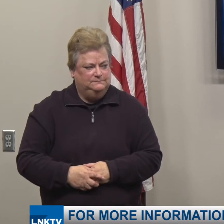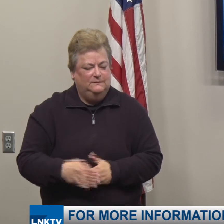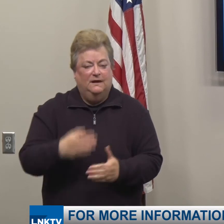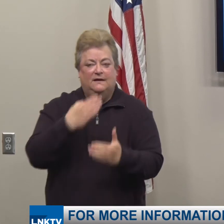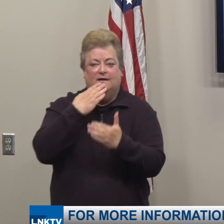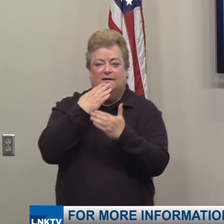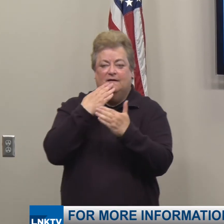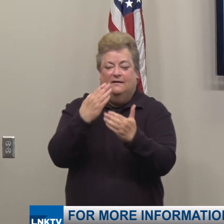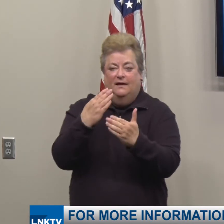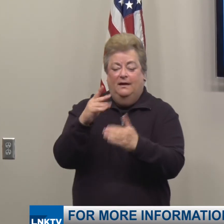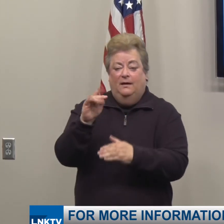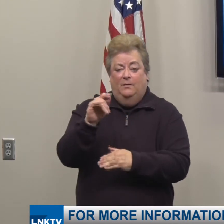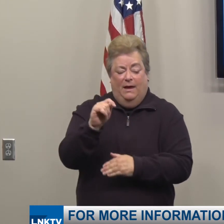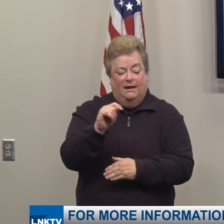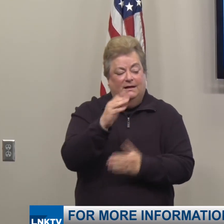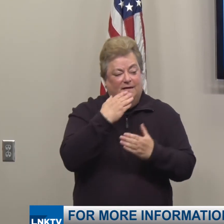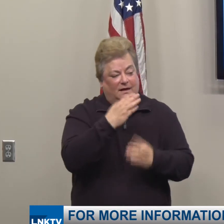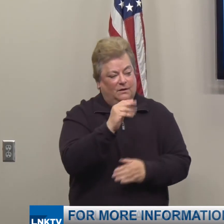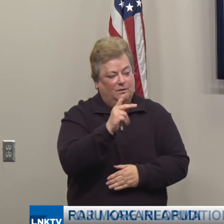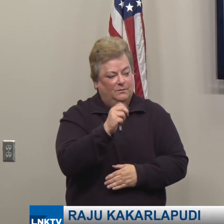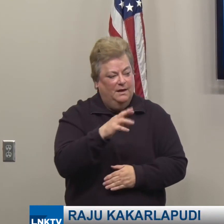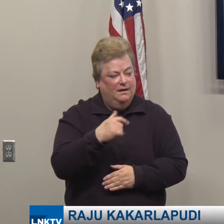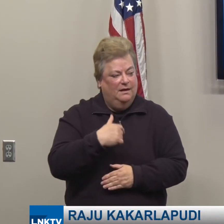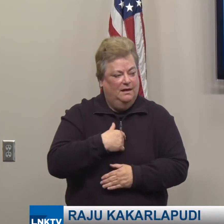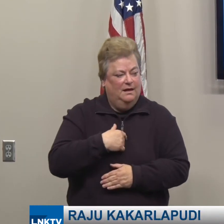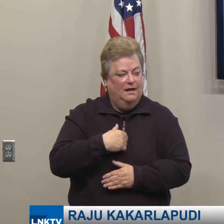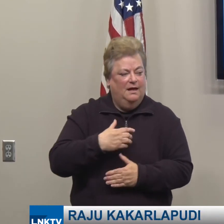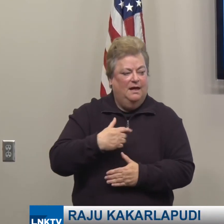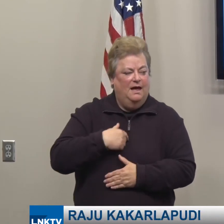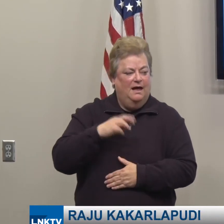Thank you, Pat. Thank you, Mayor. I'm Raju